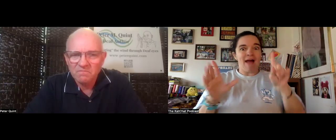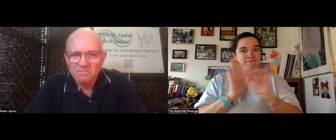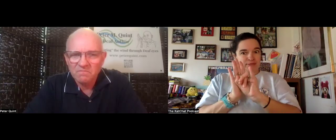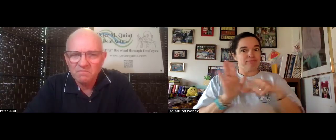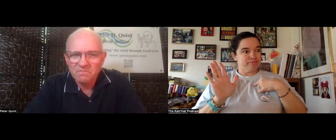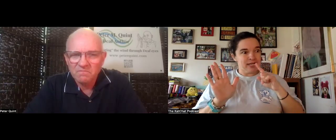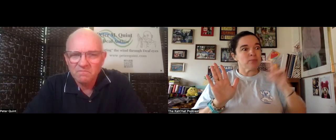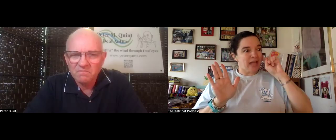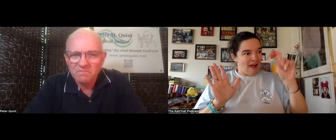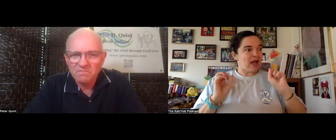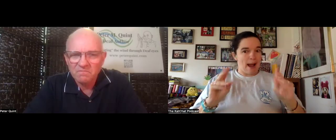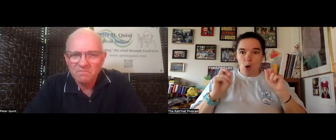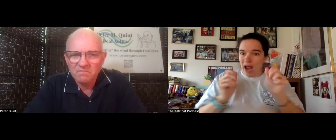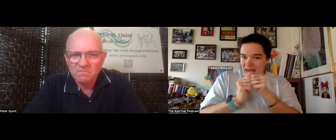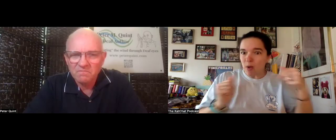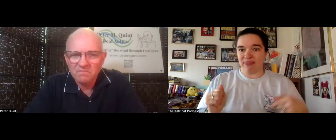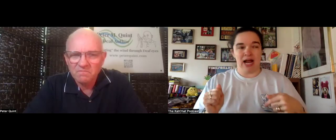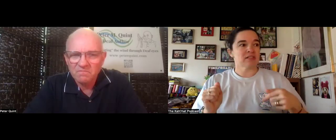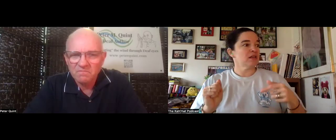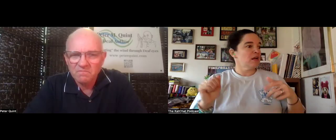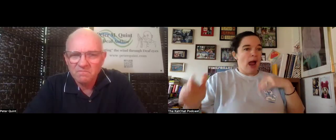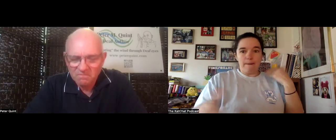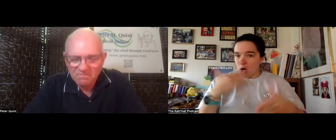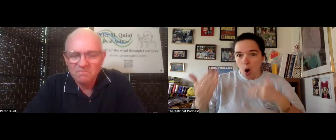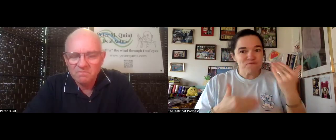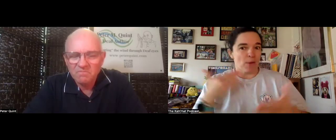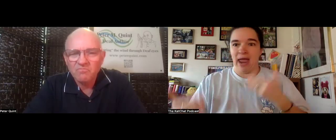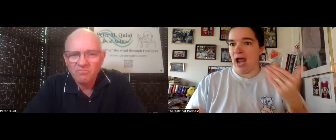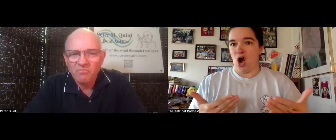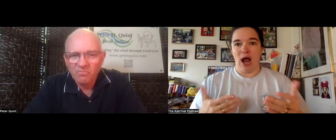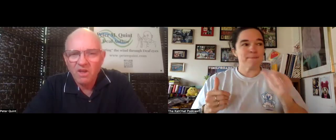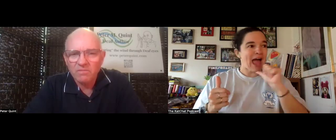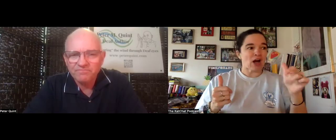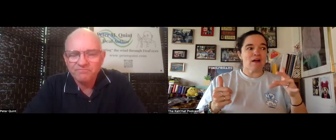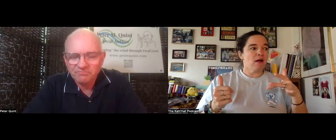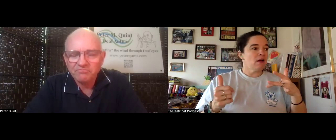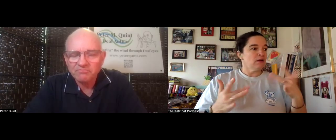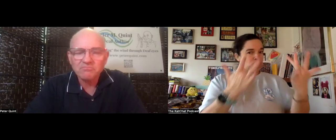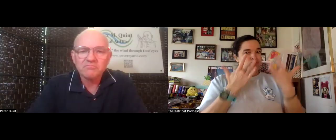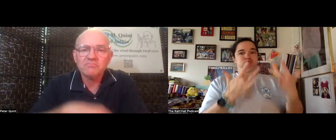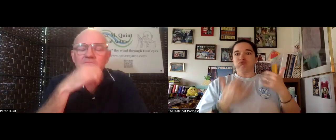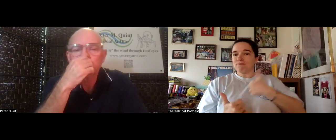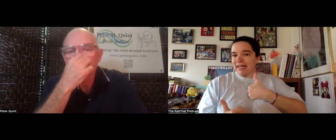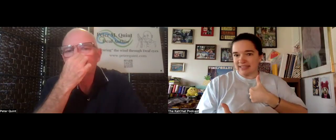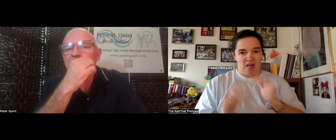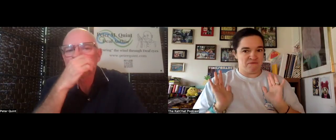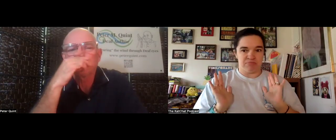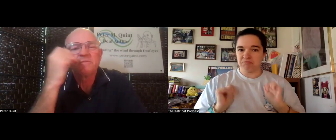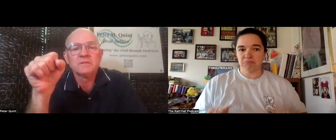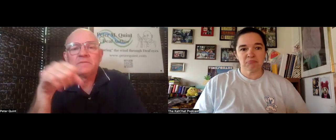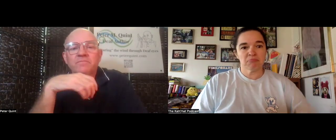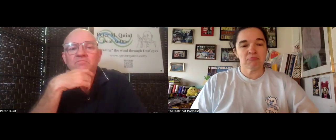I'm that. I'm that. I'm okay with that. I'm gonna go from there. I'm not gonna